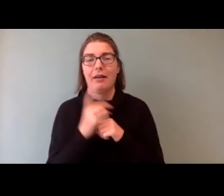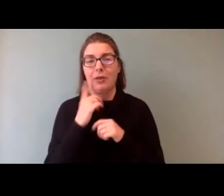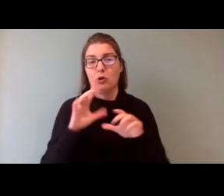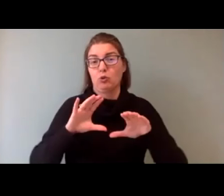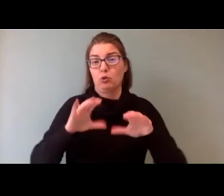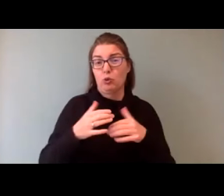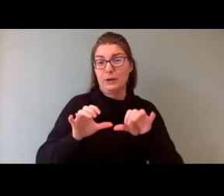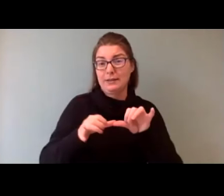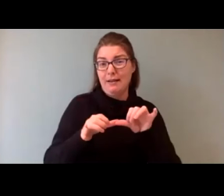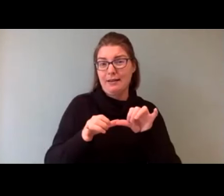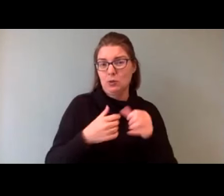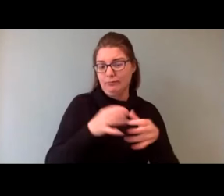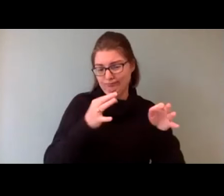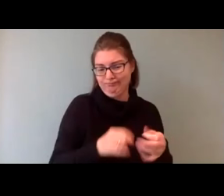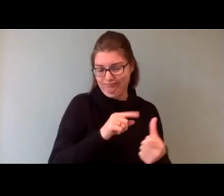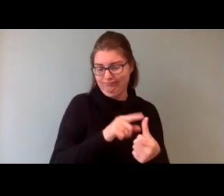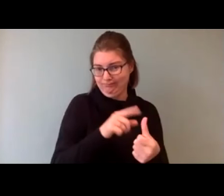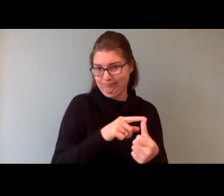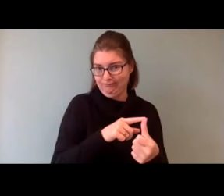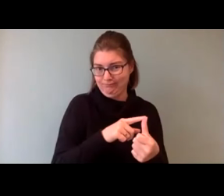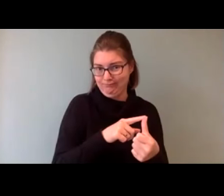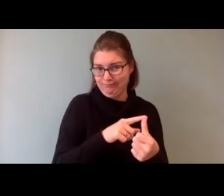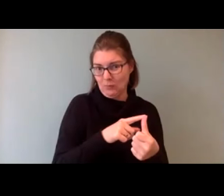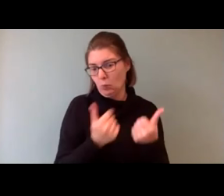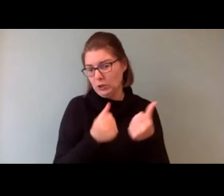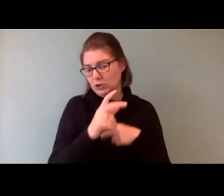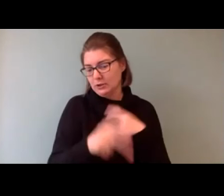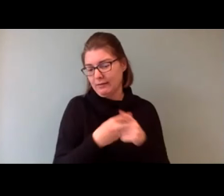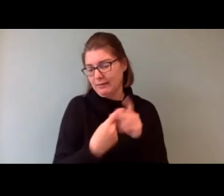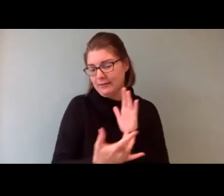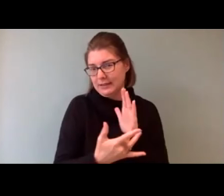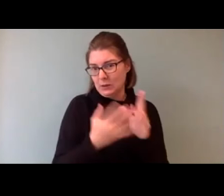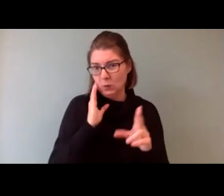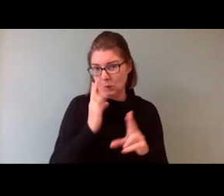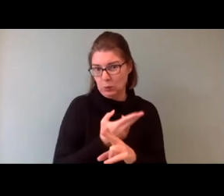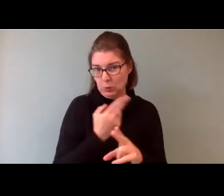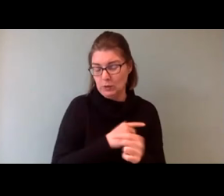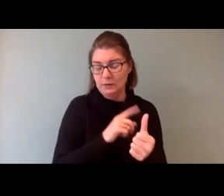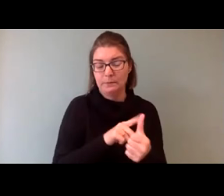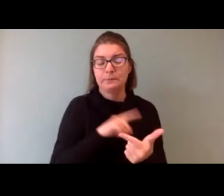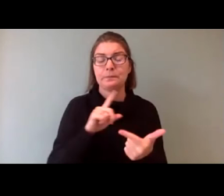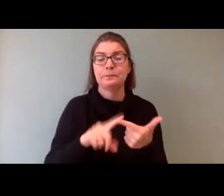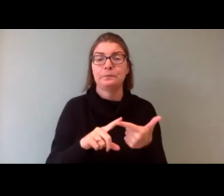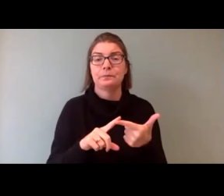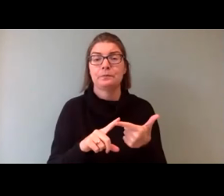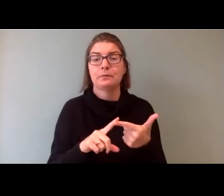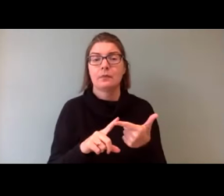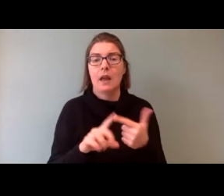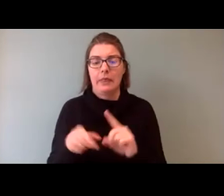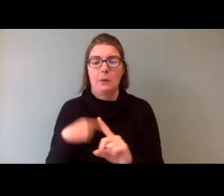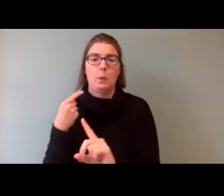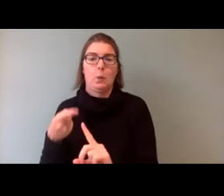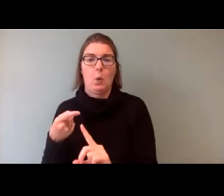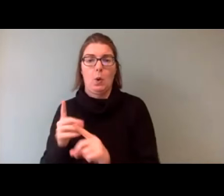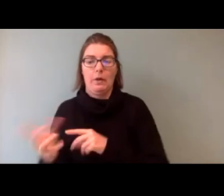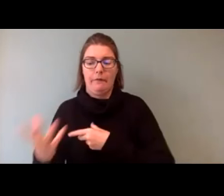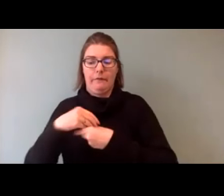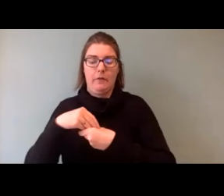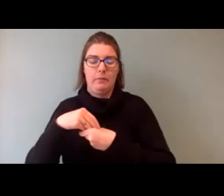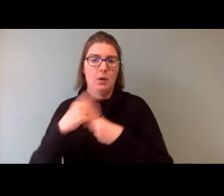size is one determinant of what tech you're choosing to use, as well as sort of the purpose of the engagement.